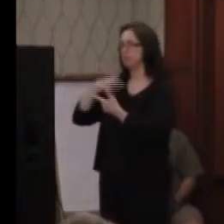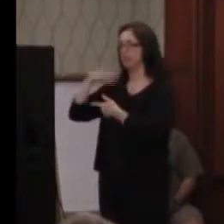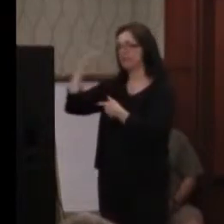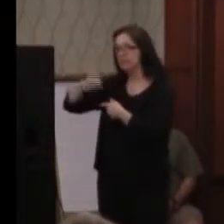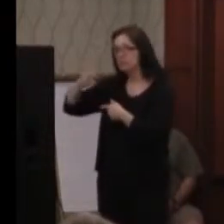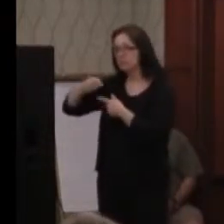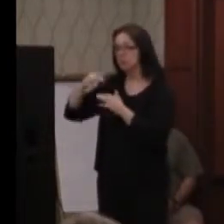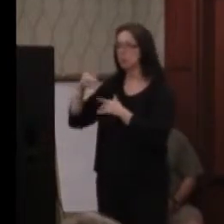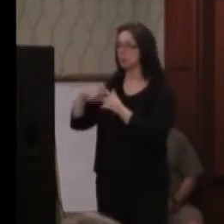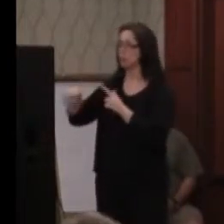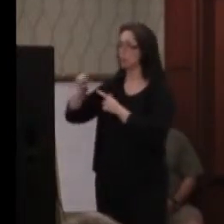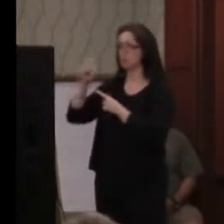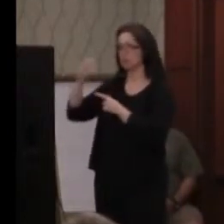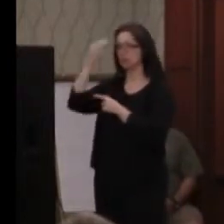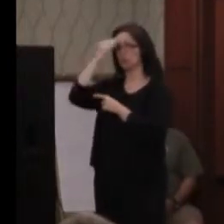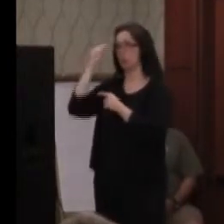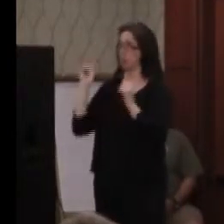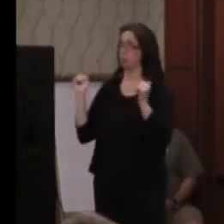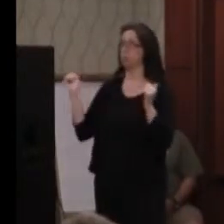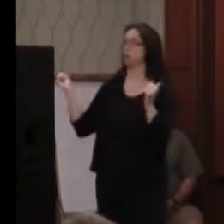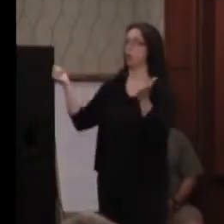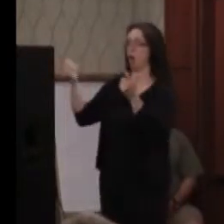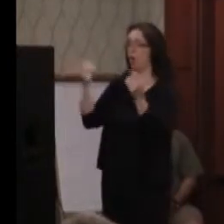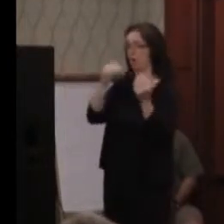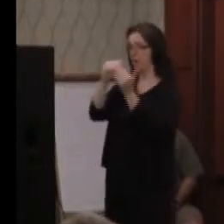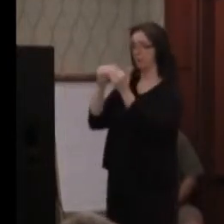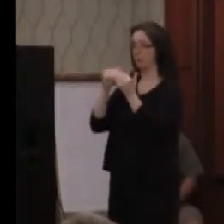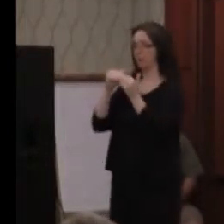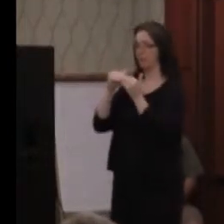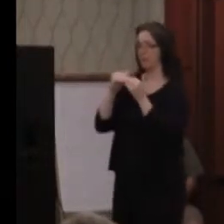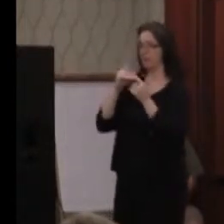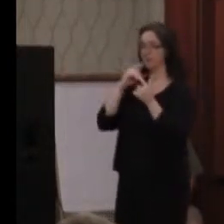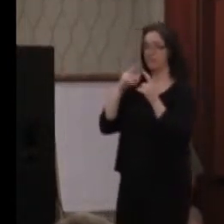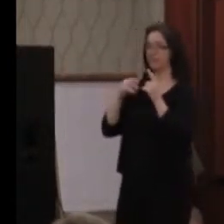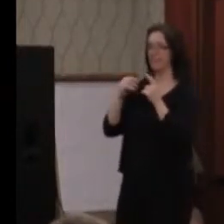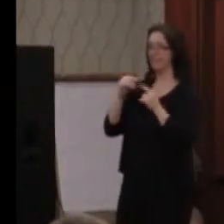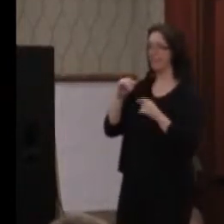is something that all of us need to know. We are all equal in the sight of the IRS.